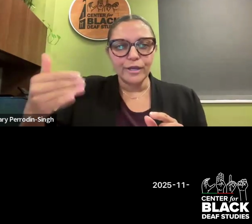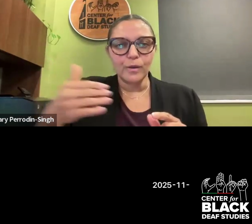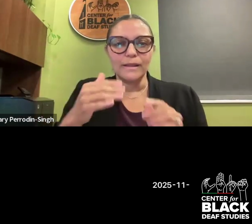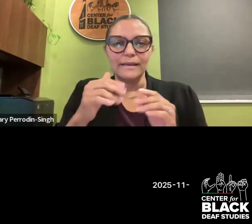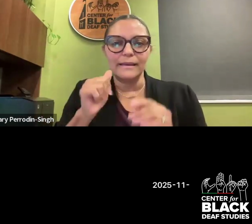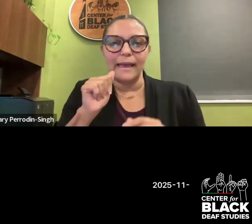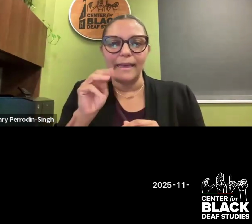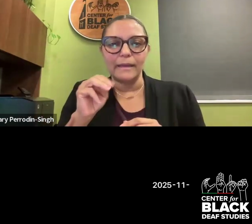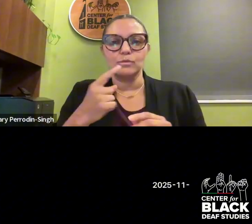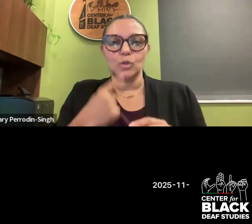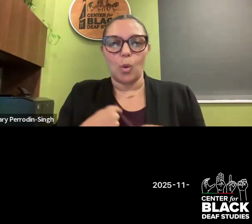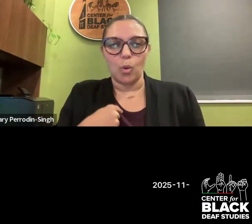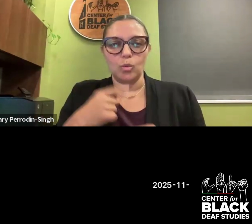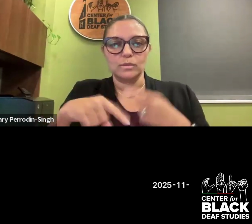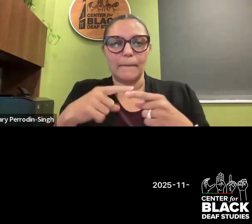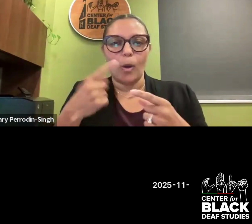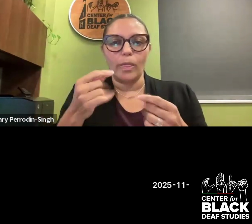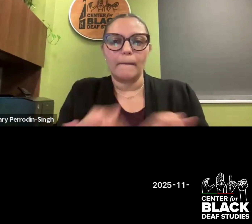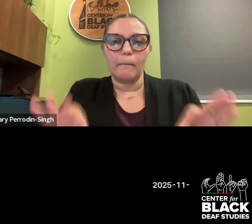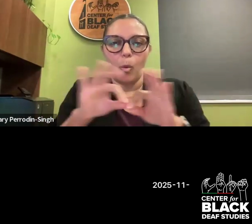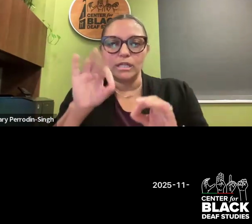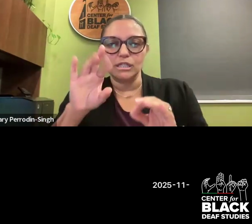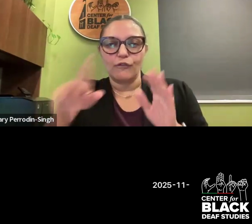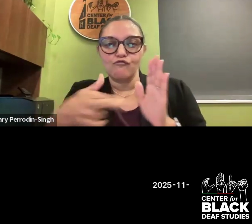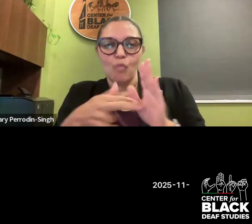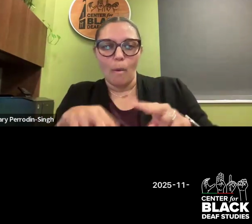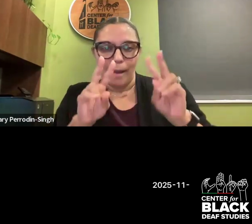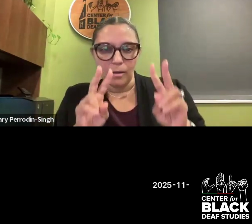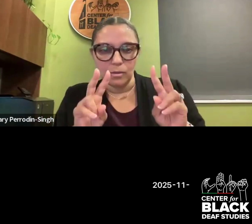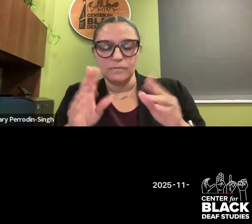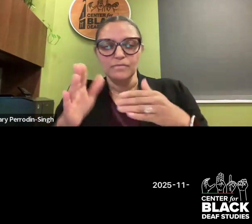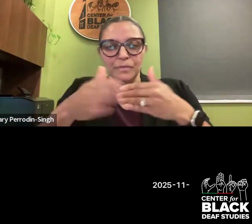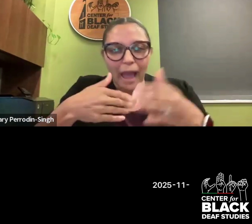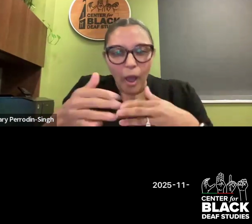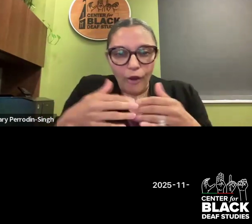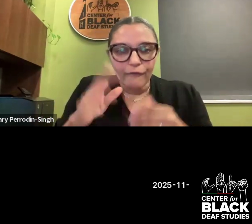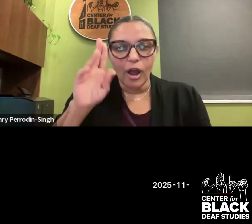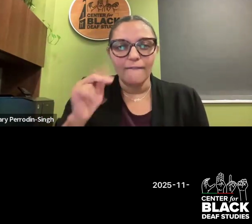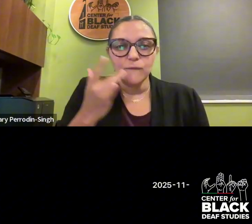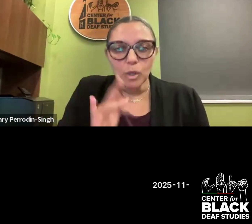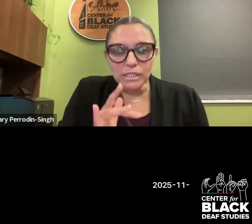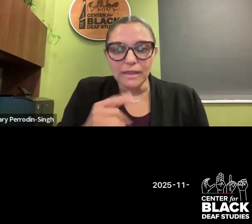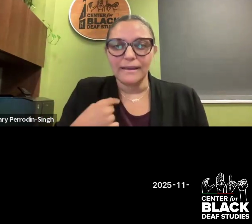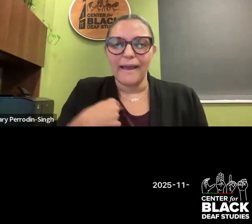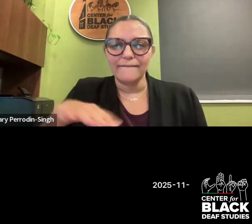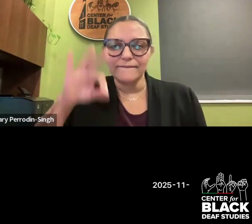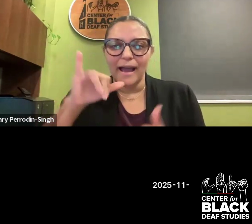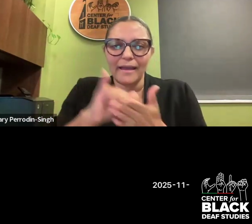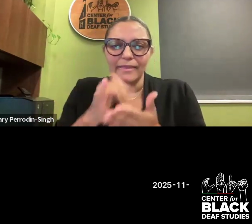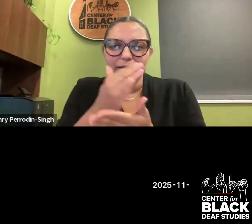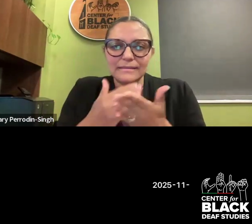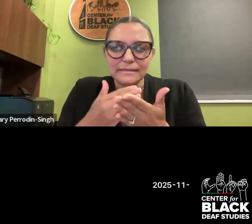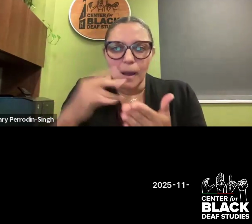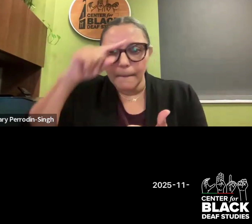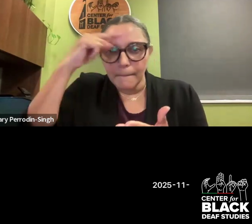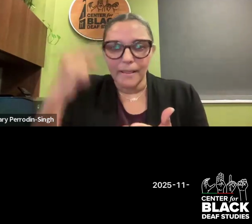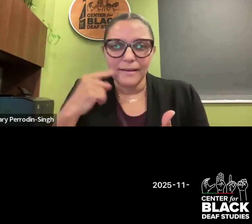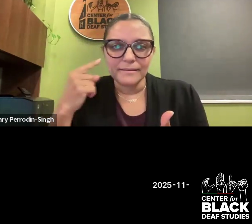Lomax. I frequently am told about the importance of role models. However, unfortunately, I find that some Black